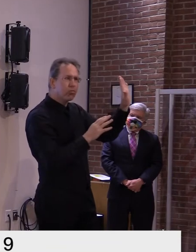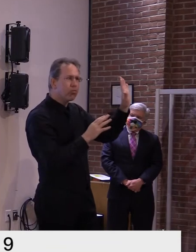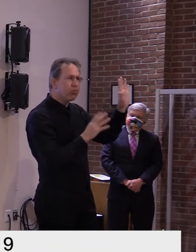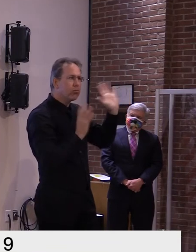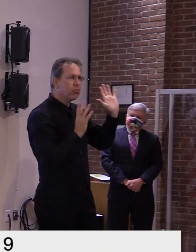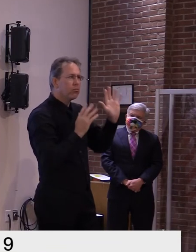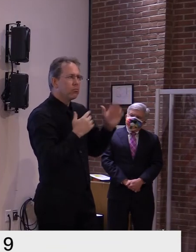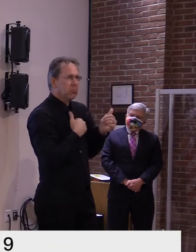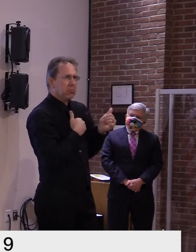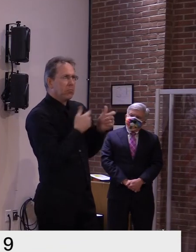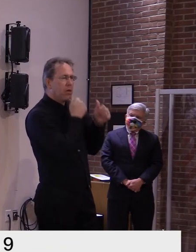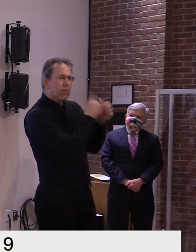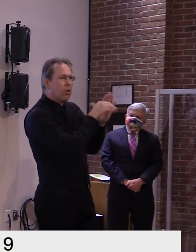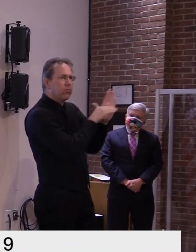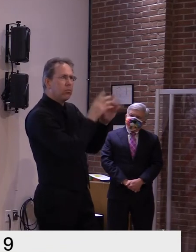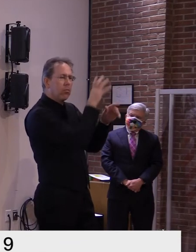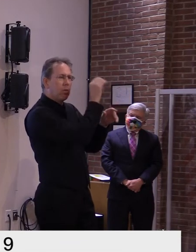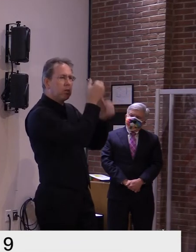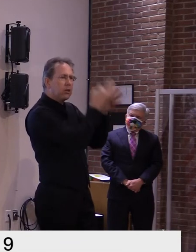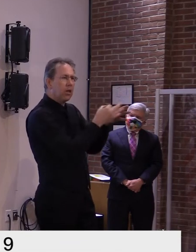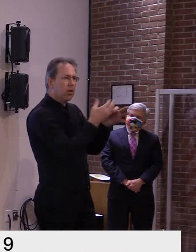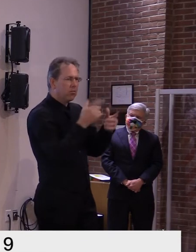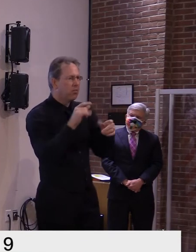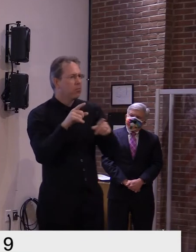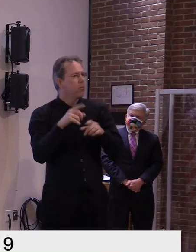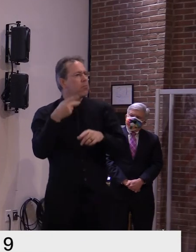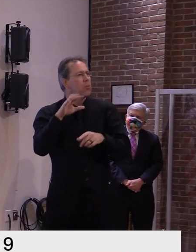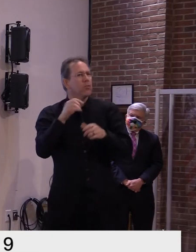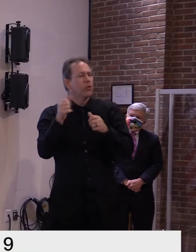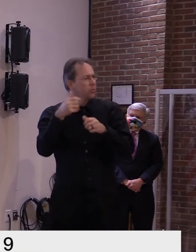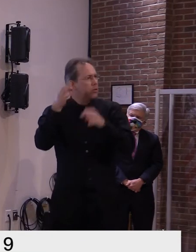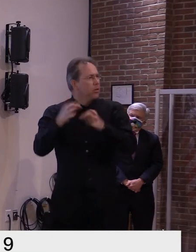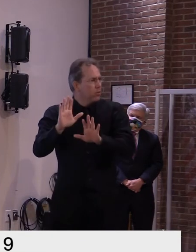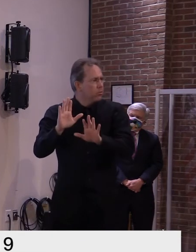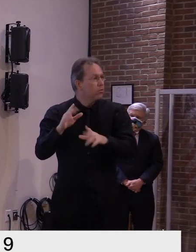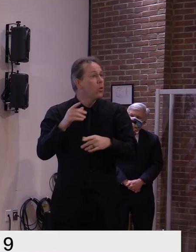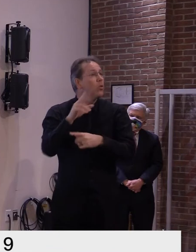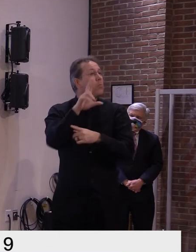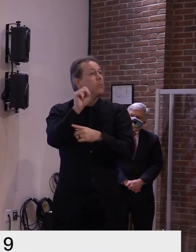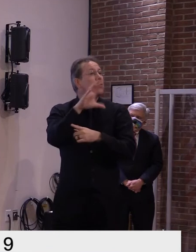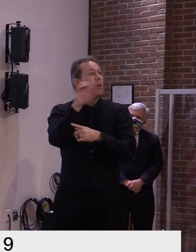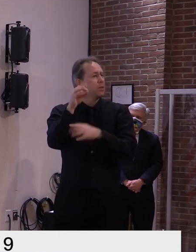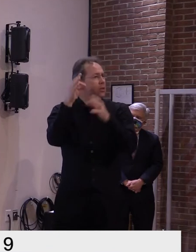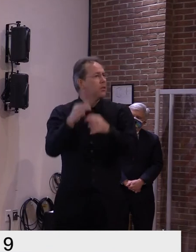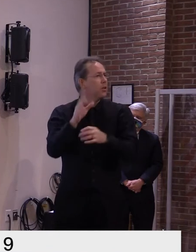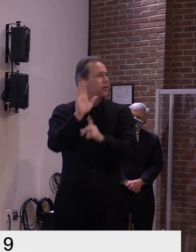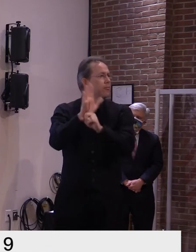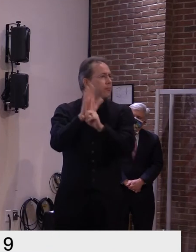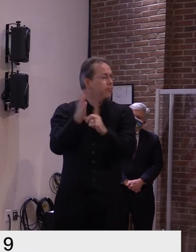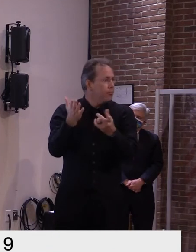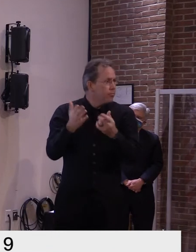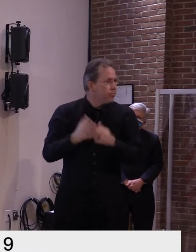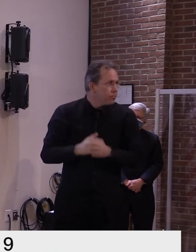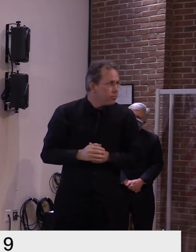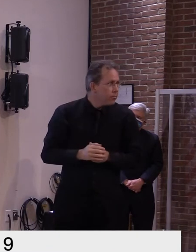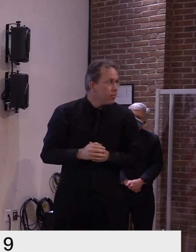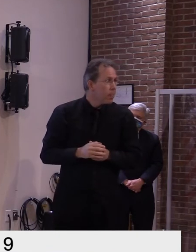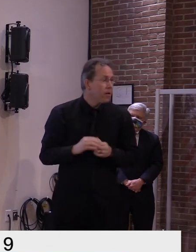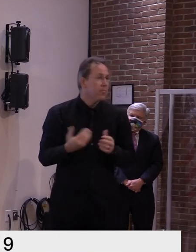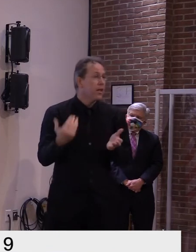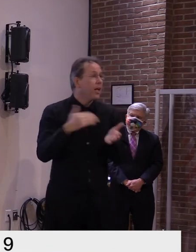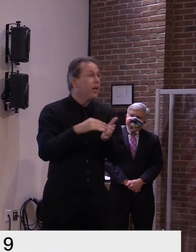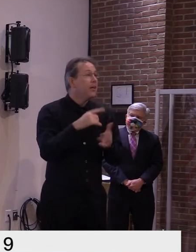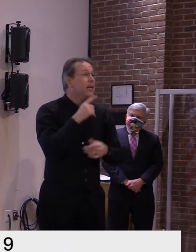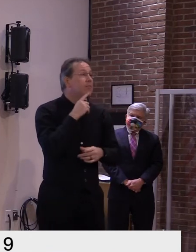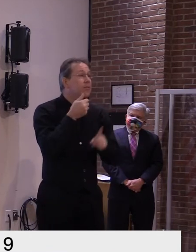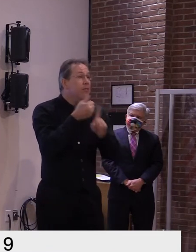safety footing for each individual person should be. But that said, if you travel at all, notwithstanding the fact